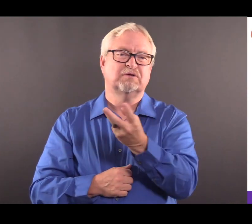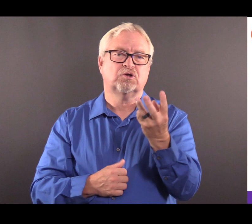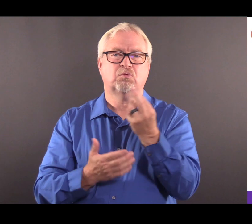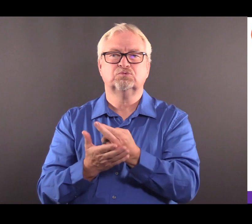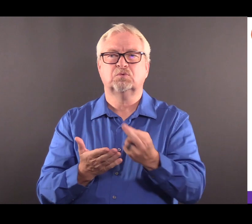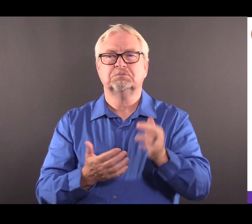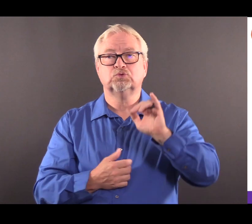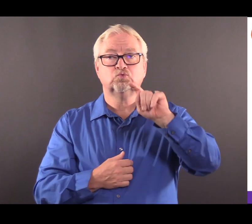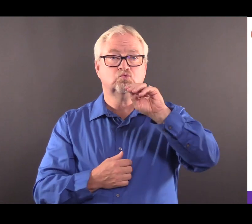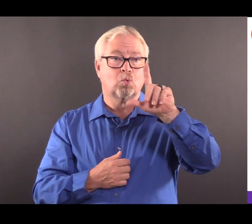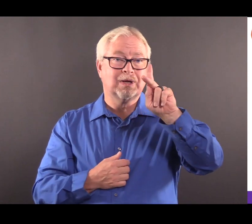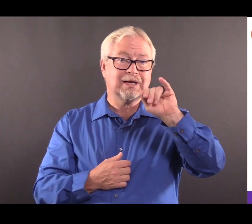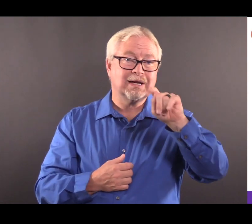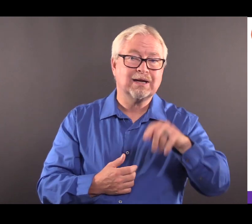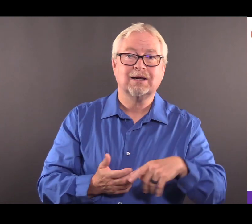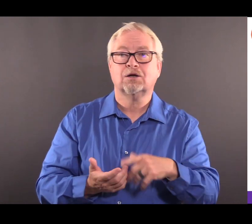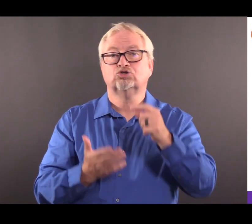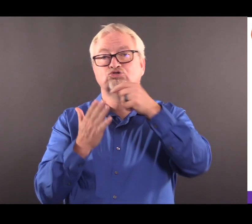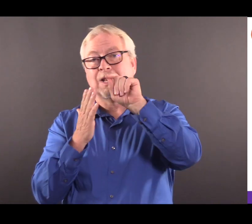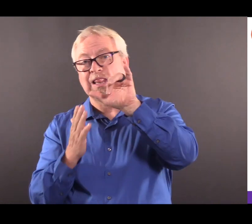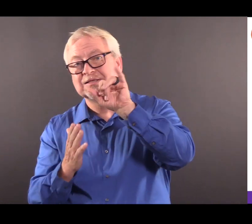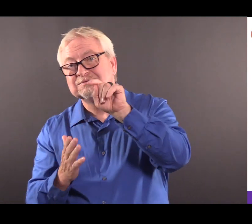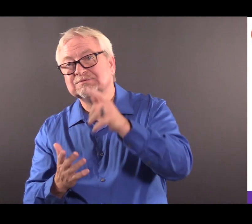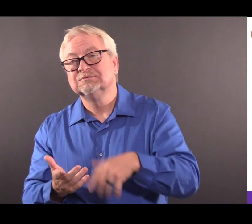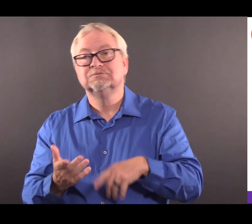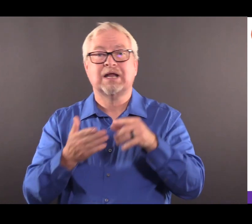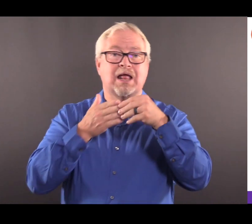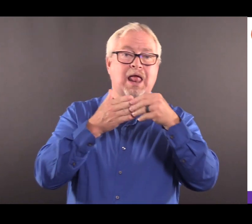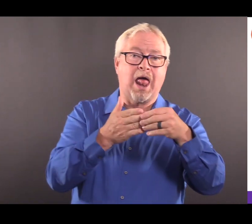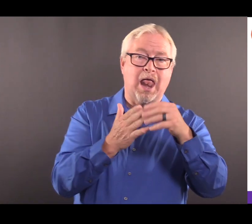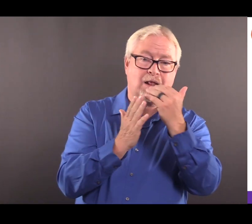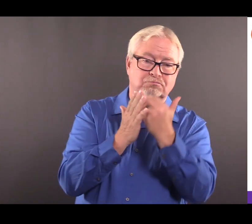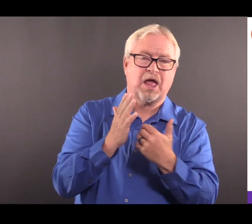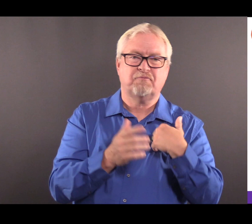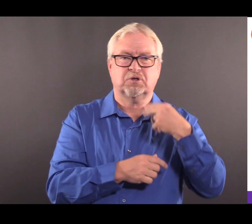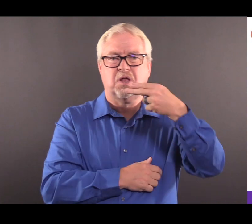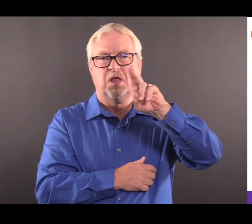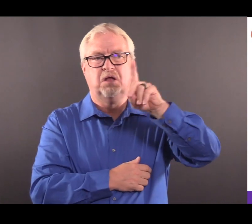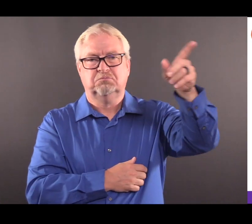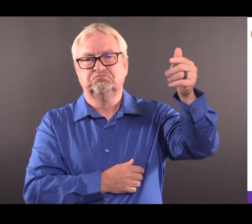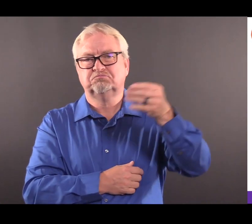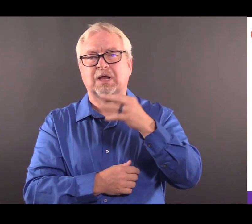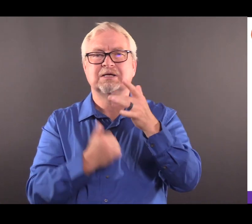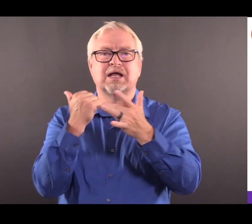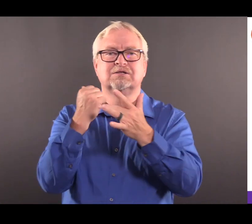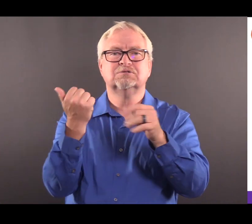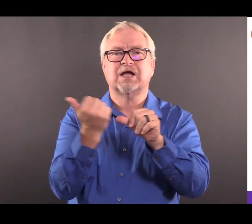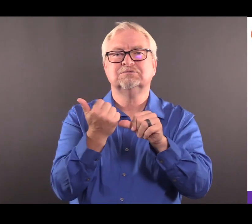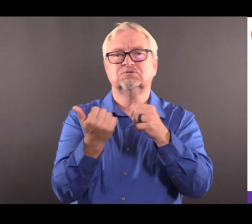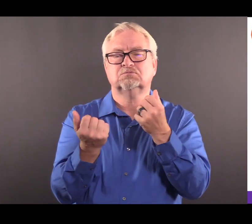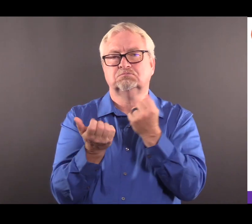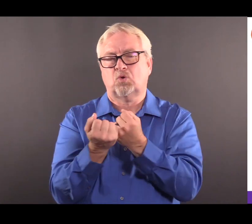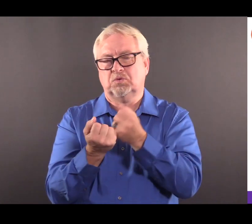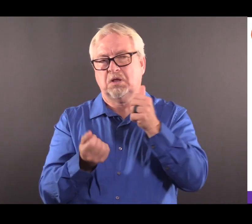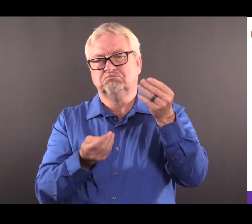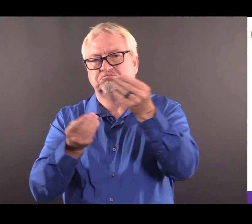There are several resources such as toolkits, checklists, and guides from HUD and